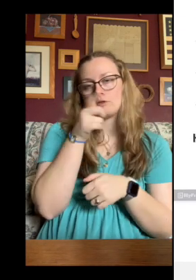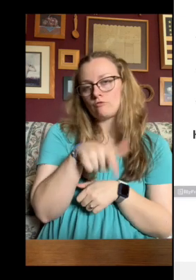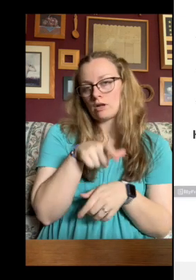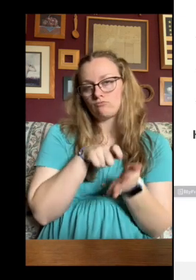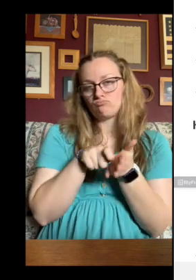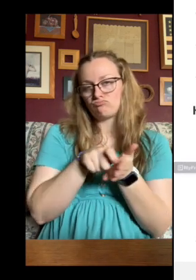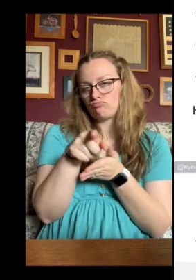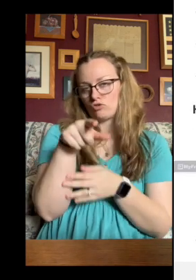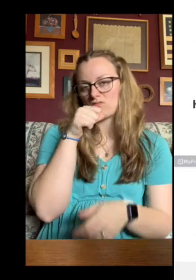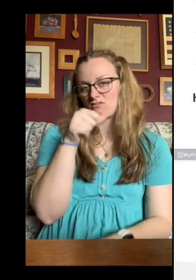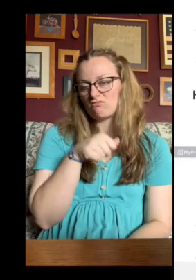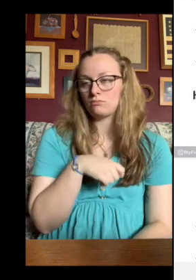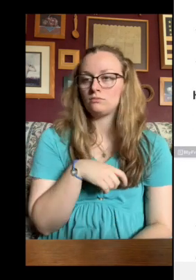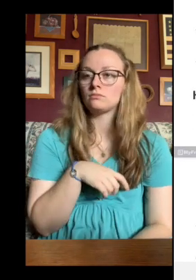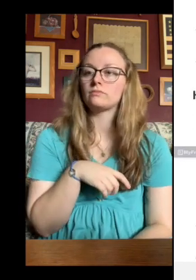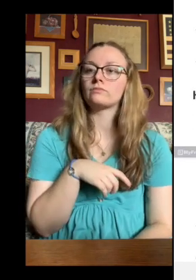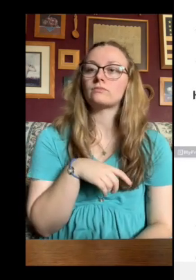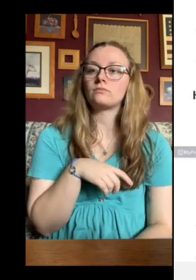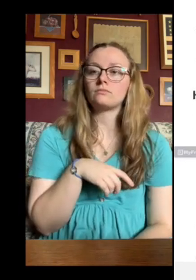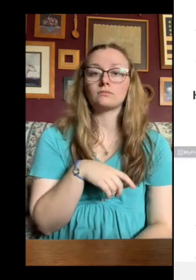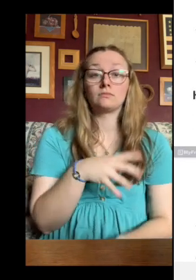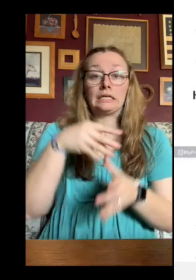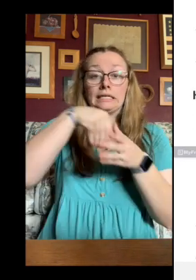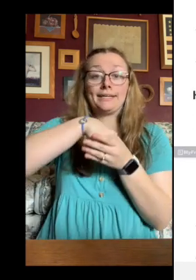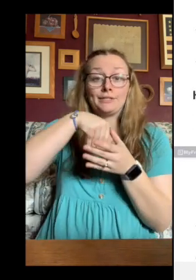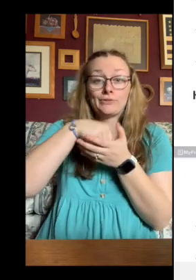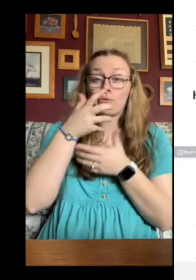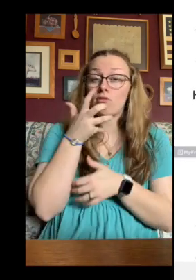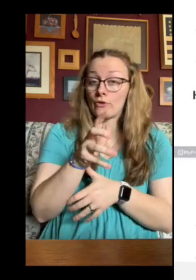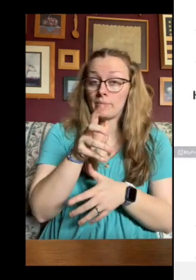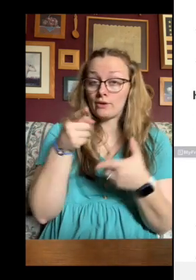Okay. An endothermic reaction